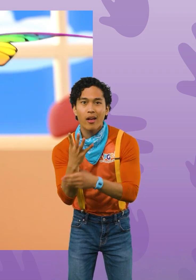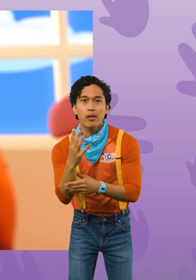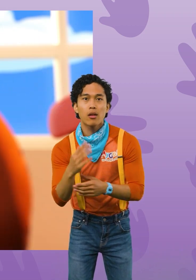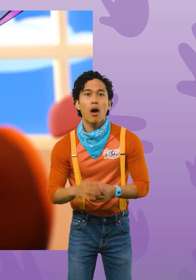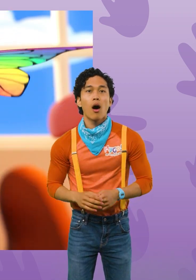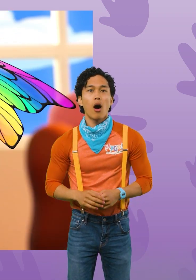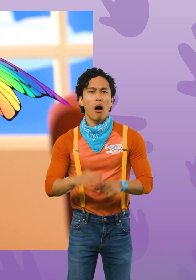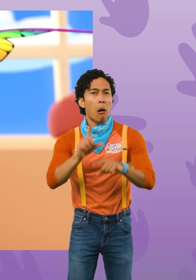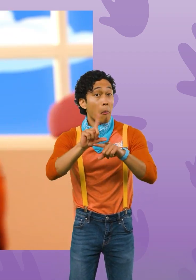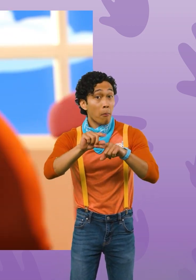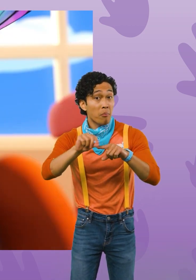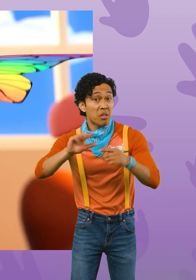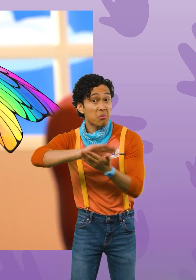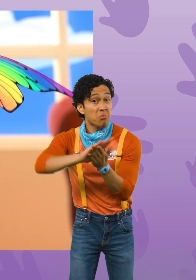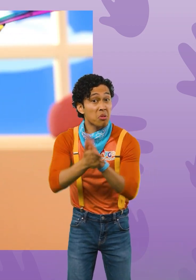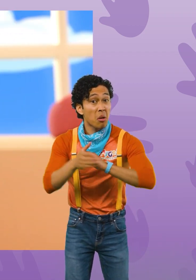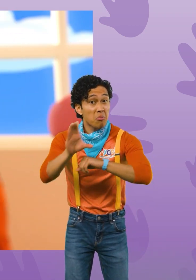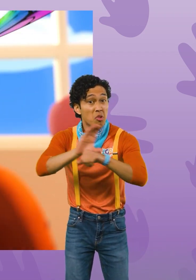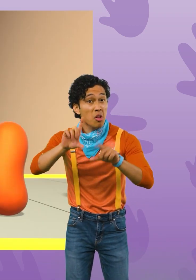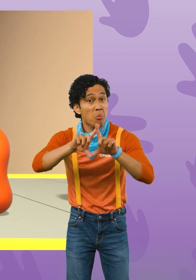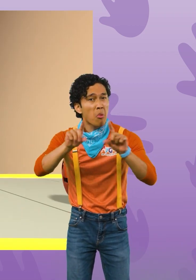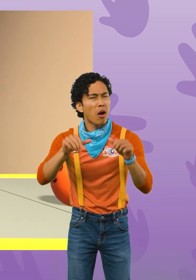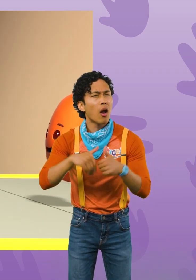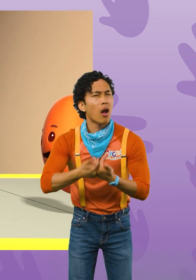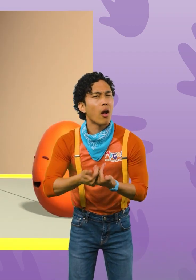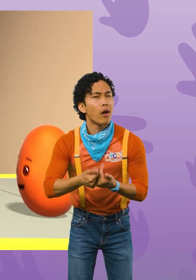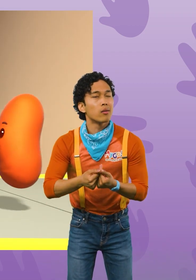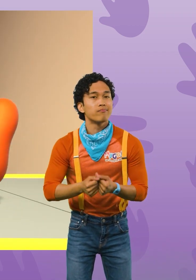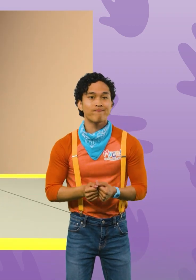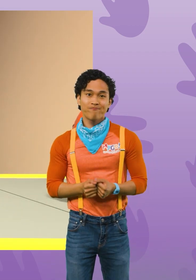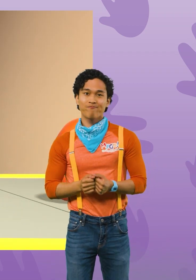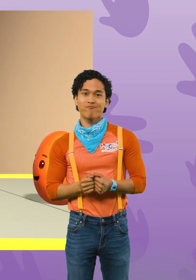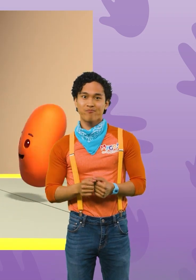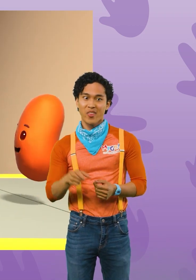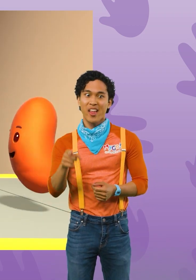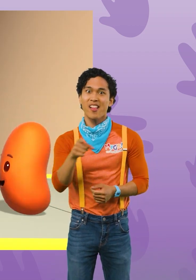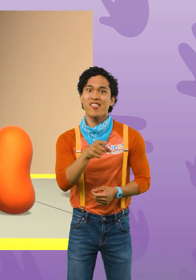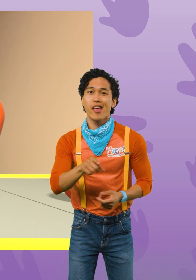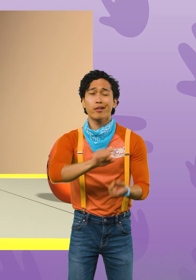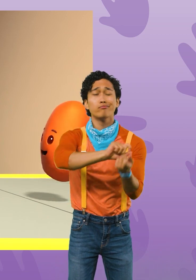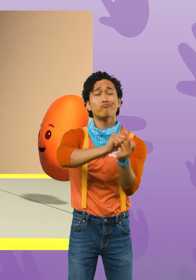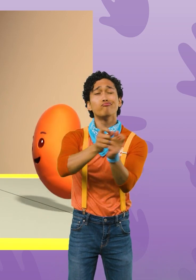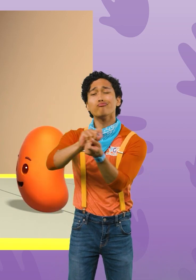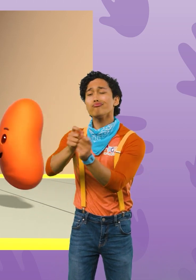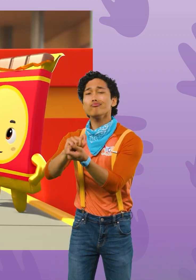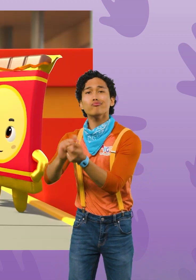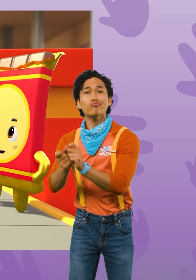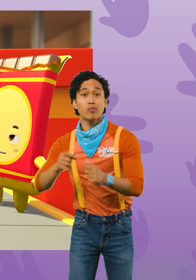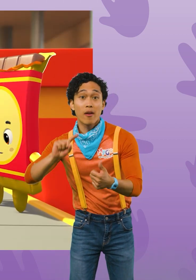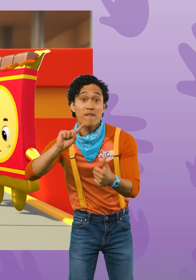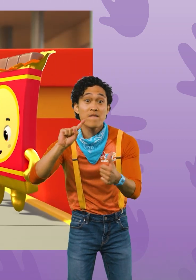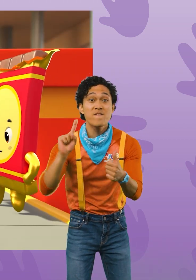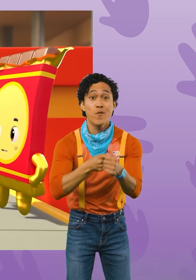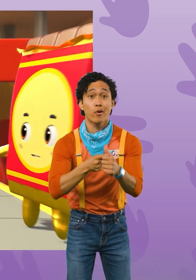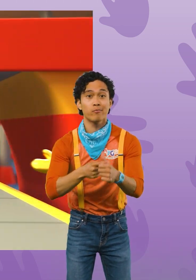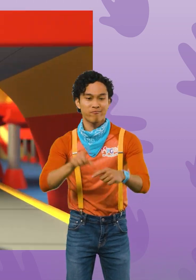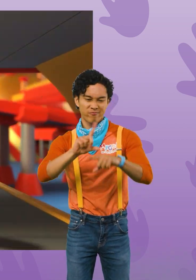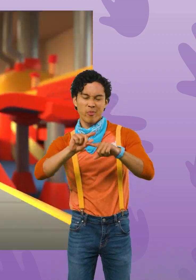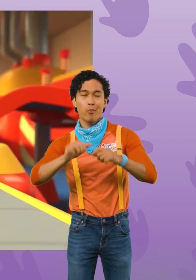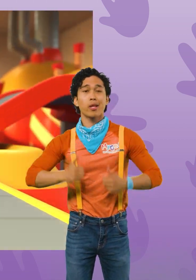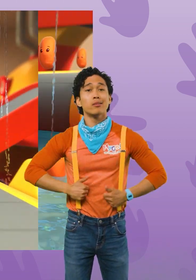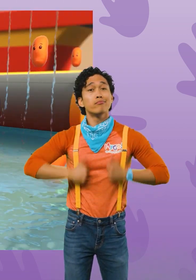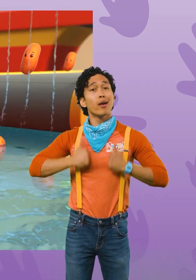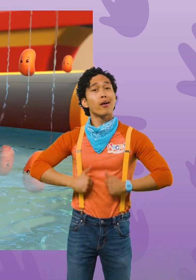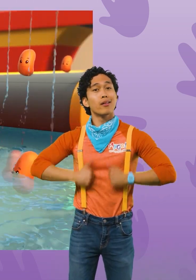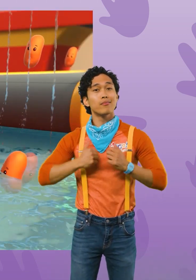So, how do beans become a chocolate bar? They go on a little journey. First, a bean bath.